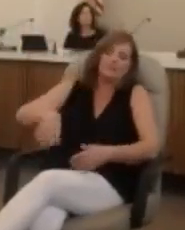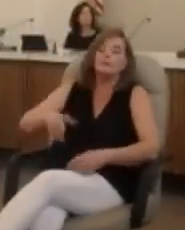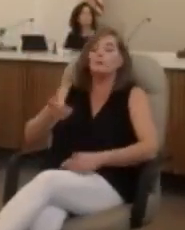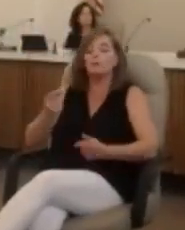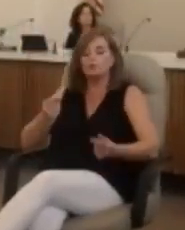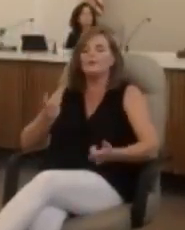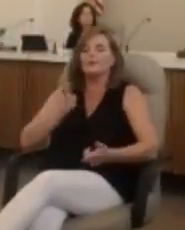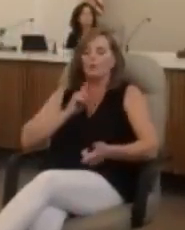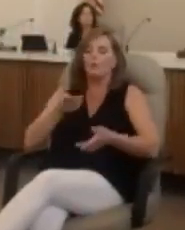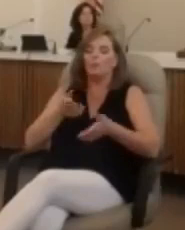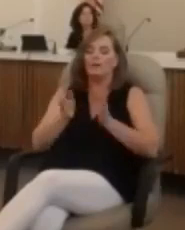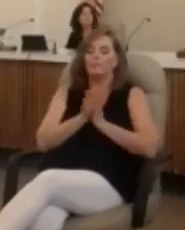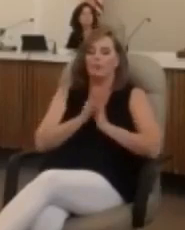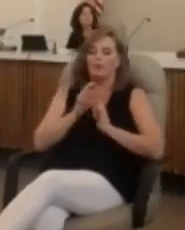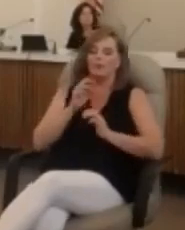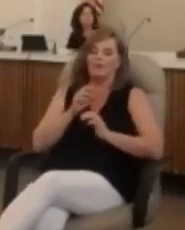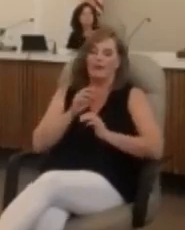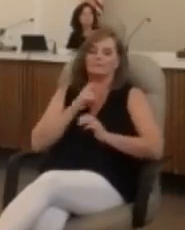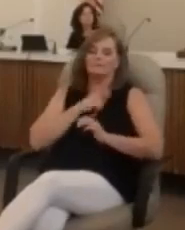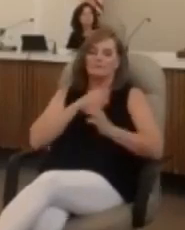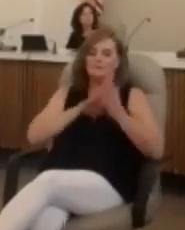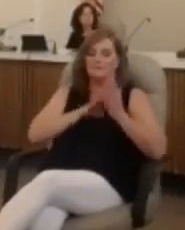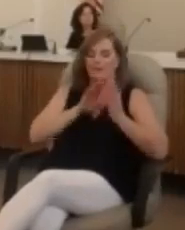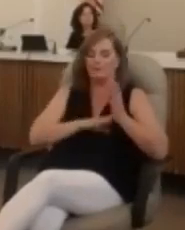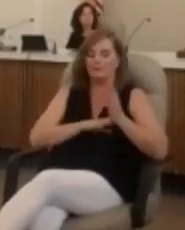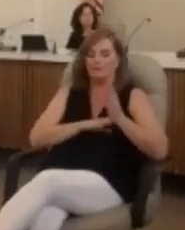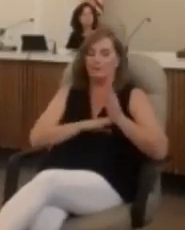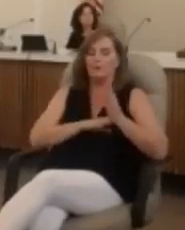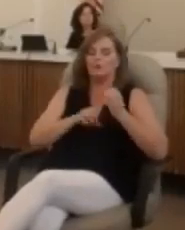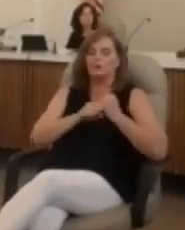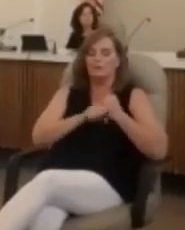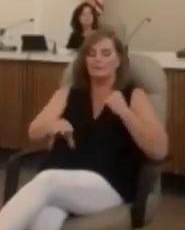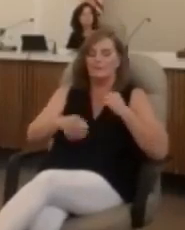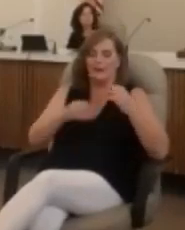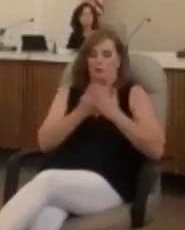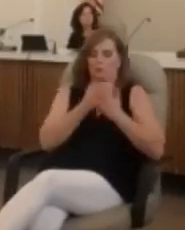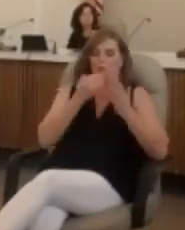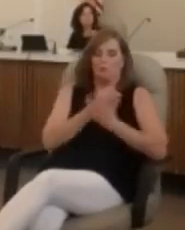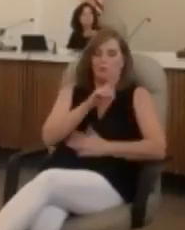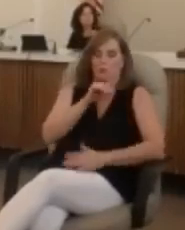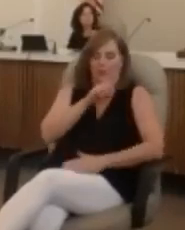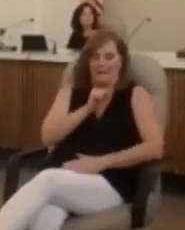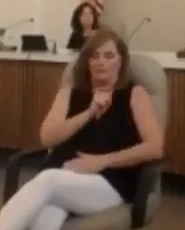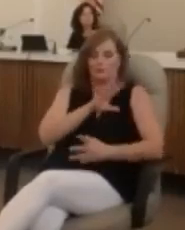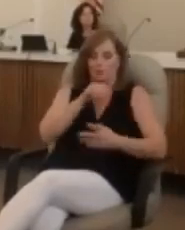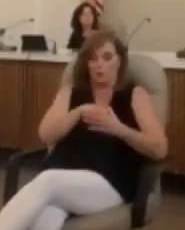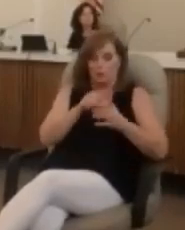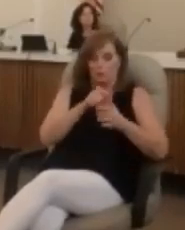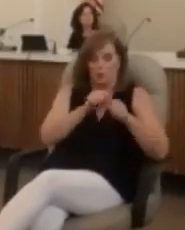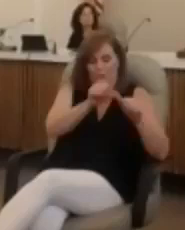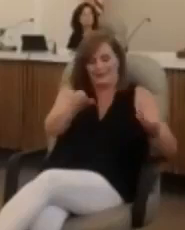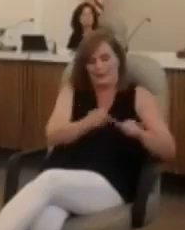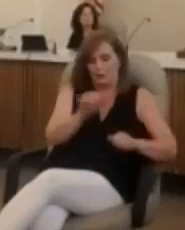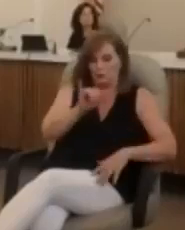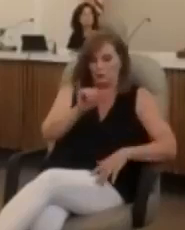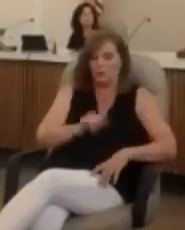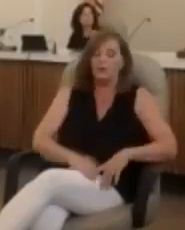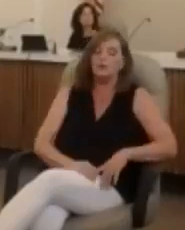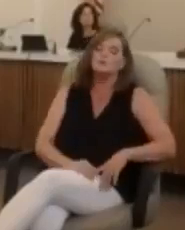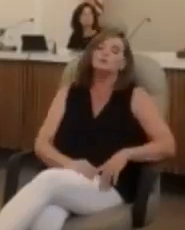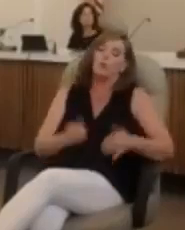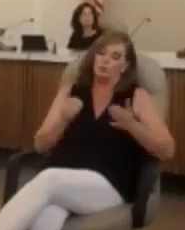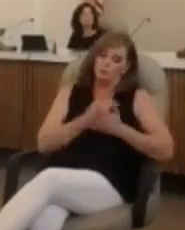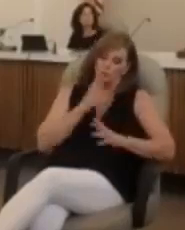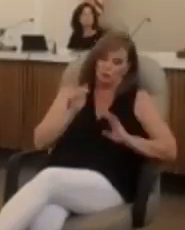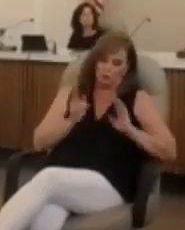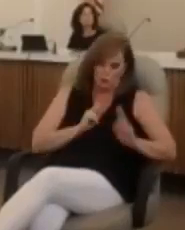required the developer to do is just expand the new lots to include those area, so then the new people moving in would have